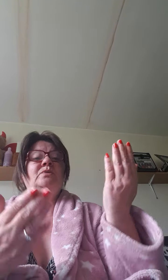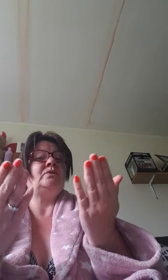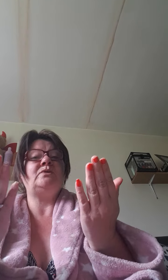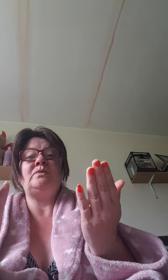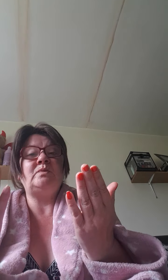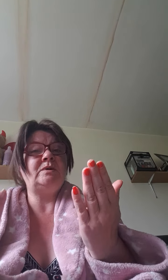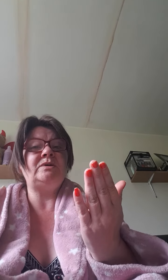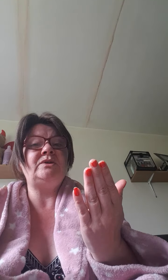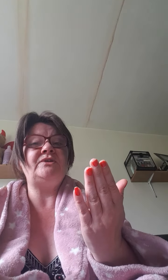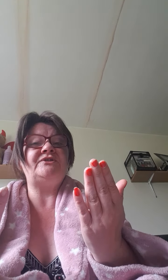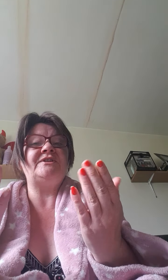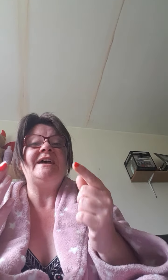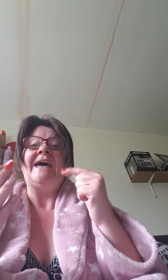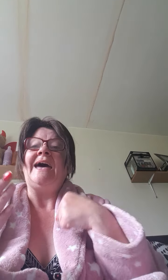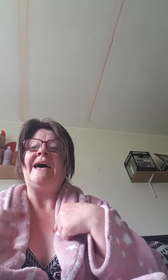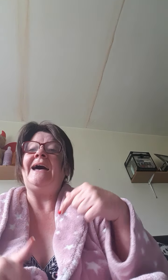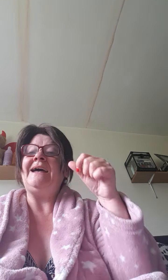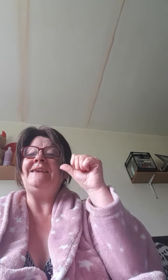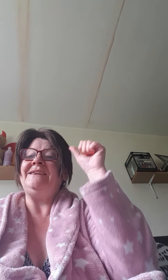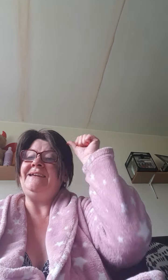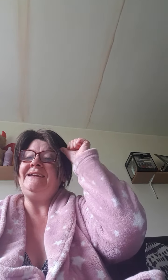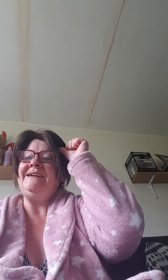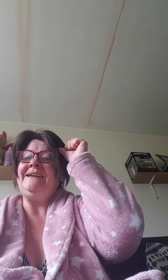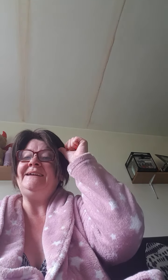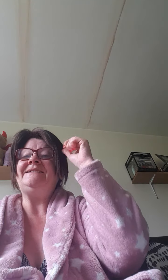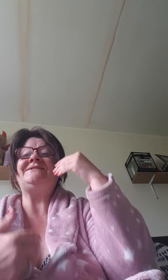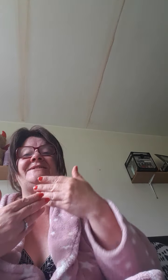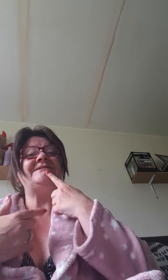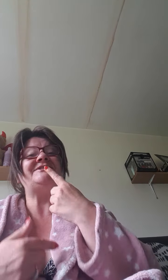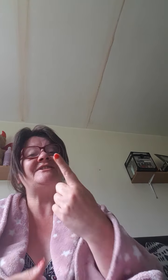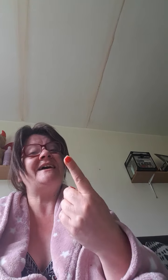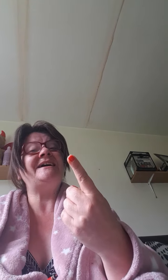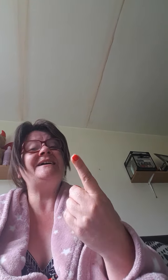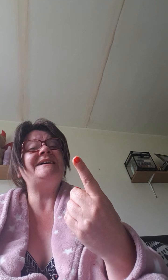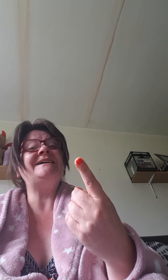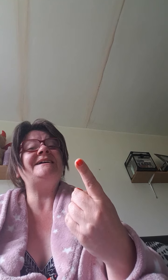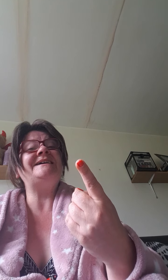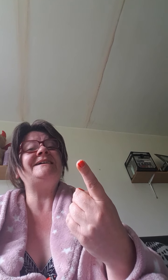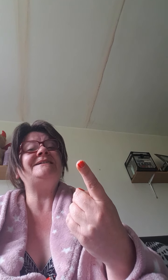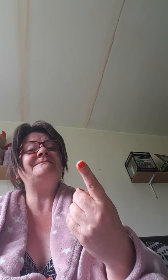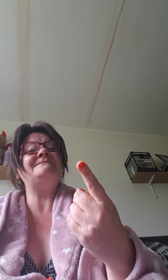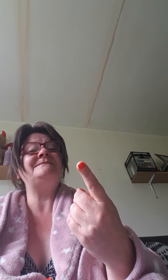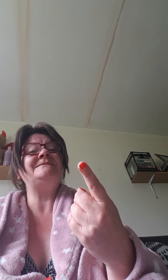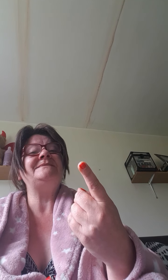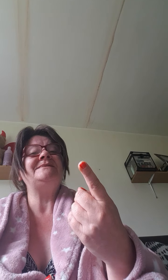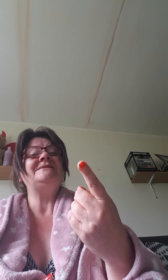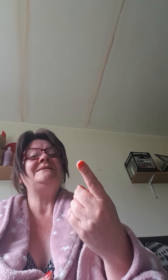the words I need to say.